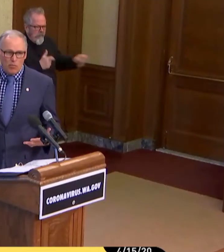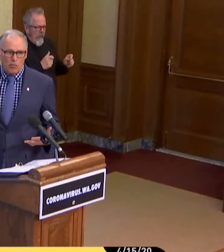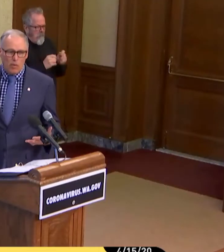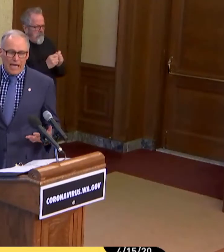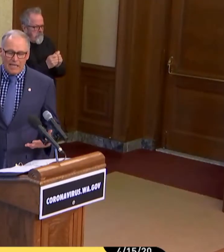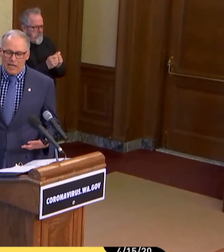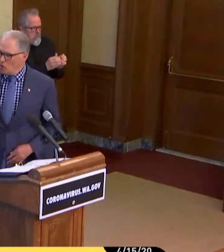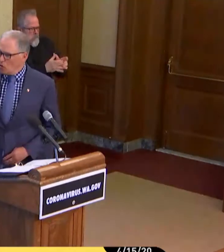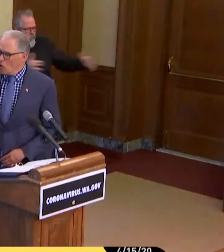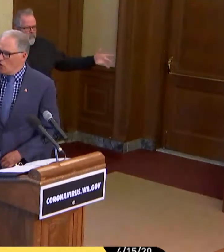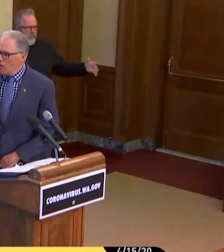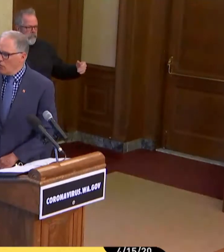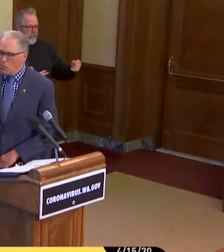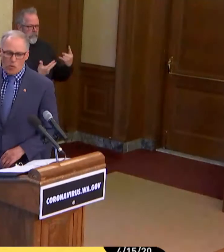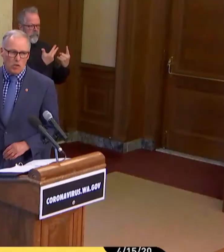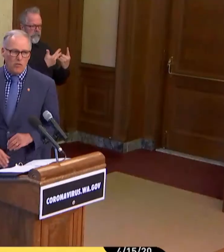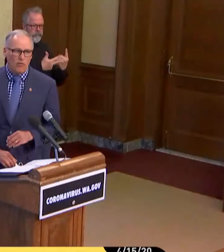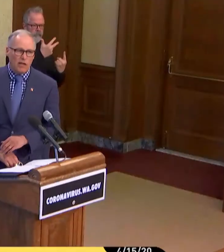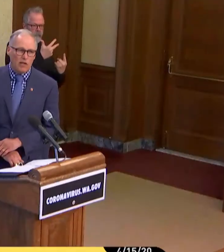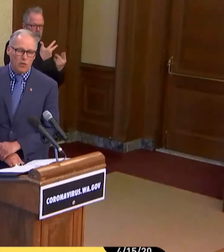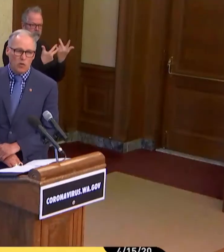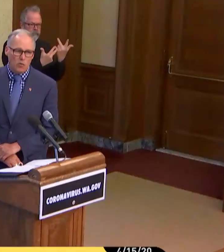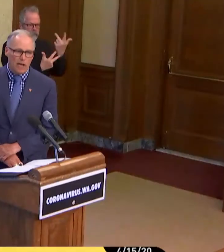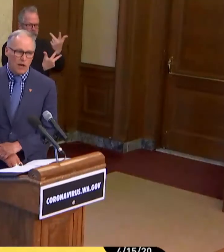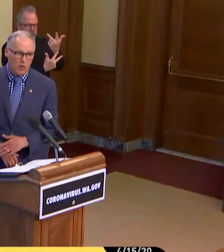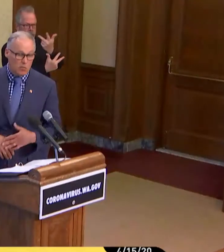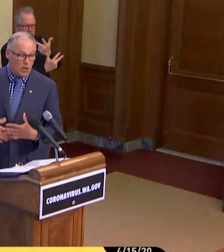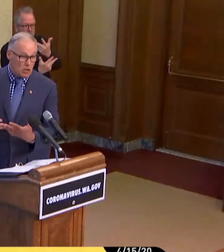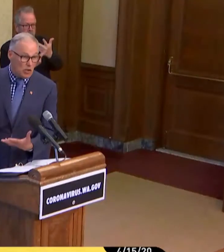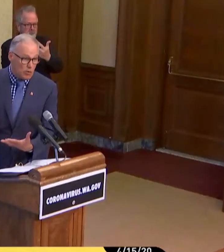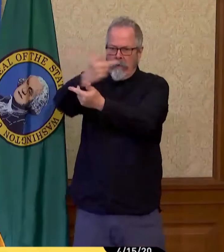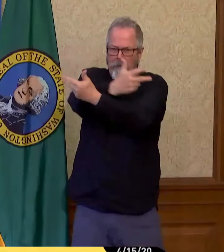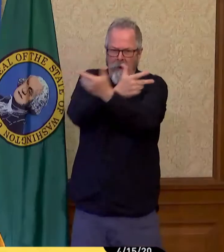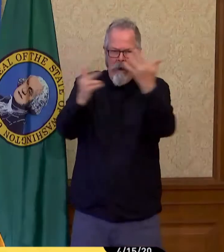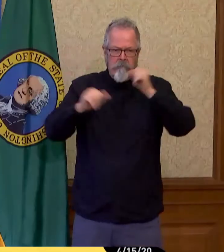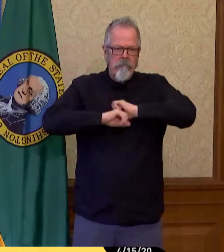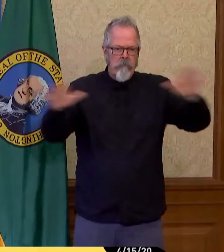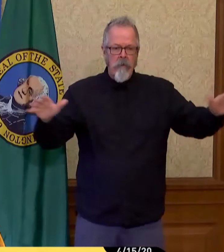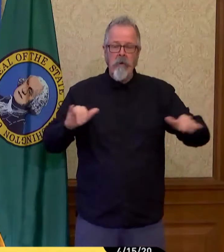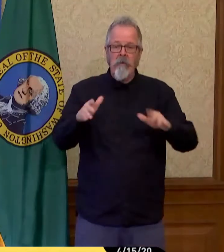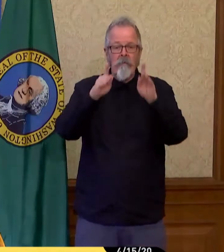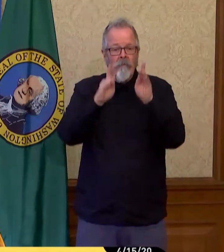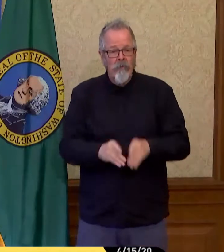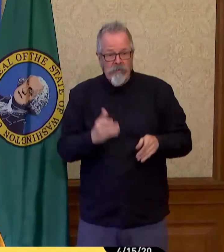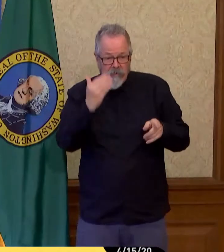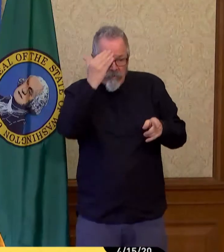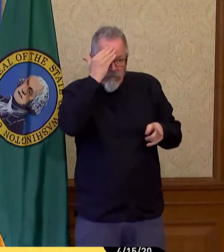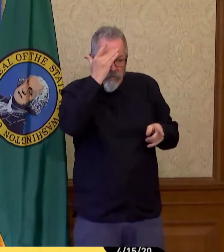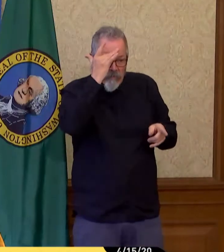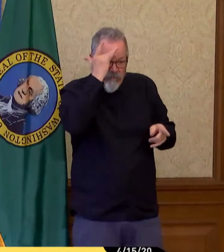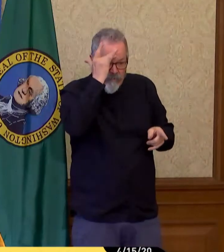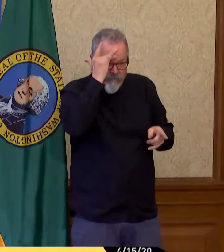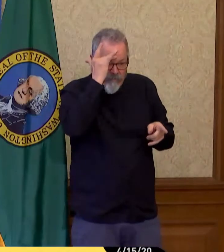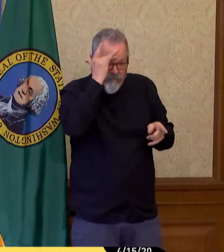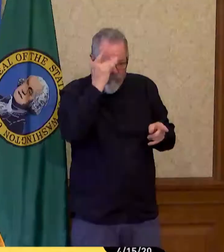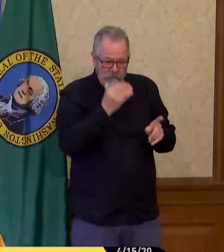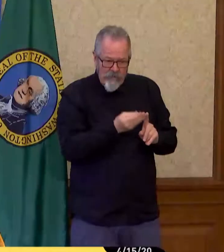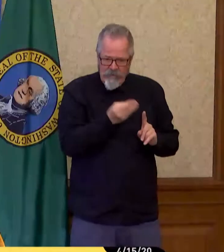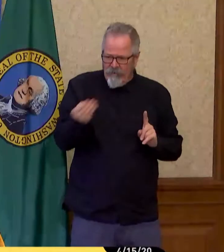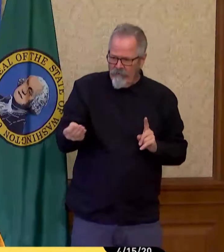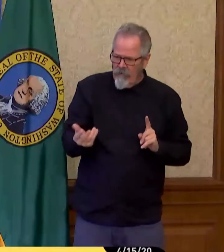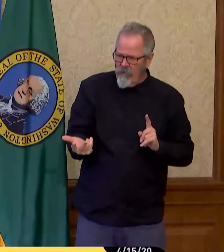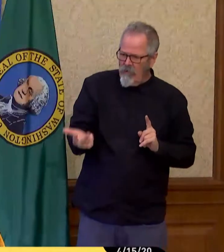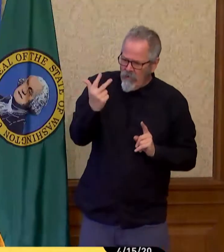infection pandemic started, every person infected in those 3 counties basically would infect 3 more people. Very, very